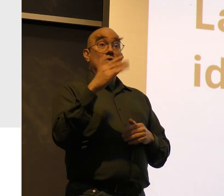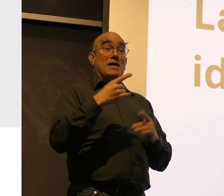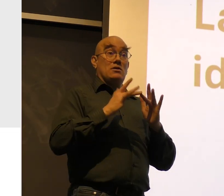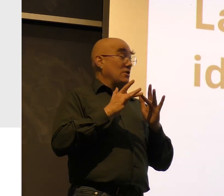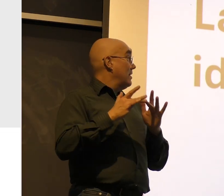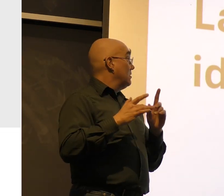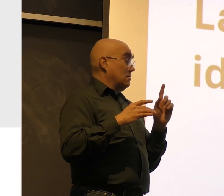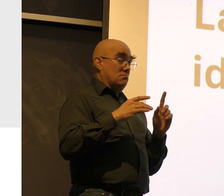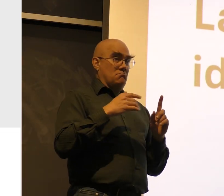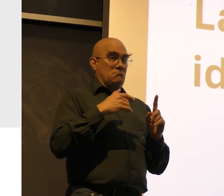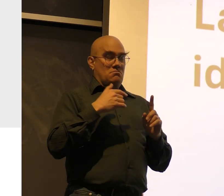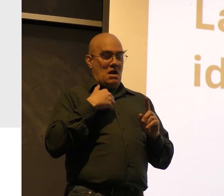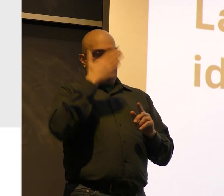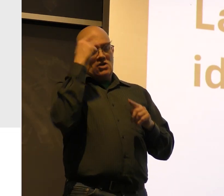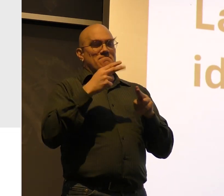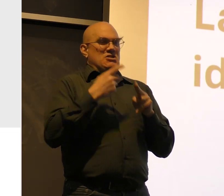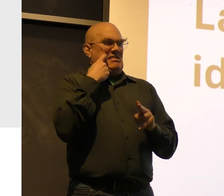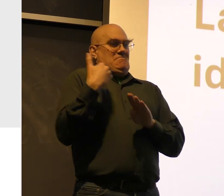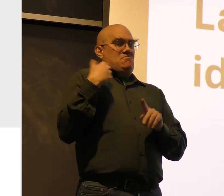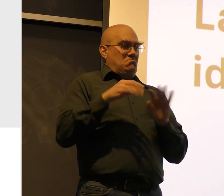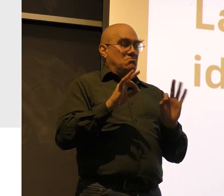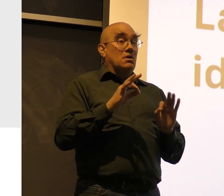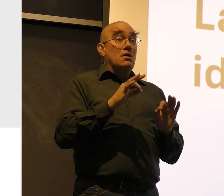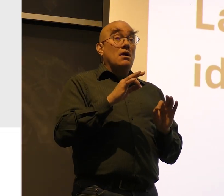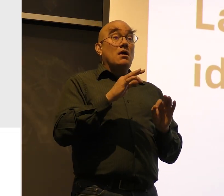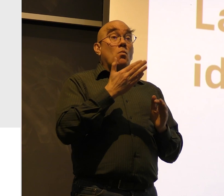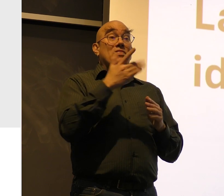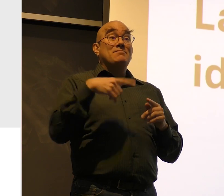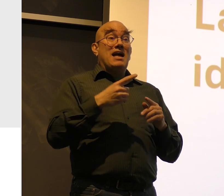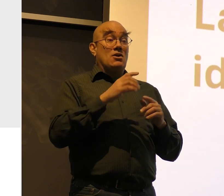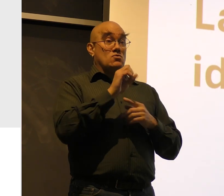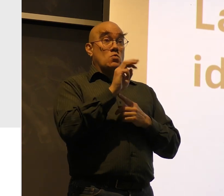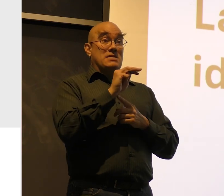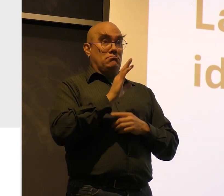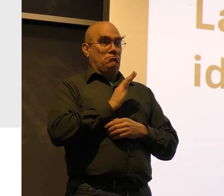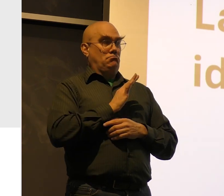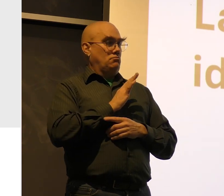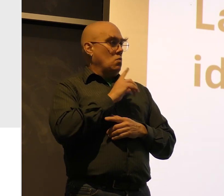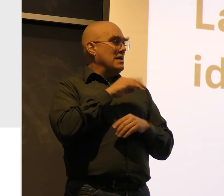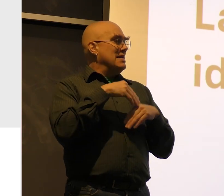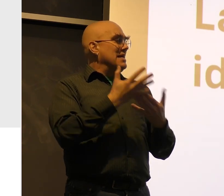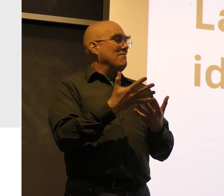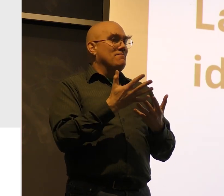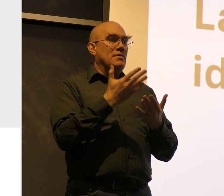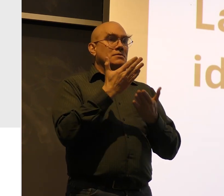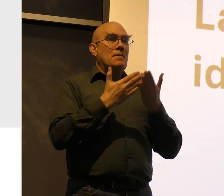In fact, one other thing about the internet, and I forgot to mention this, one thing about social media that's wonderful is